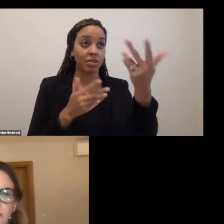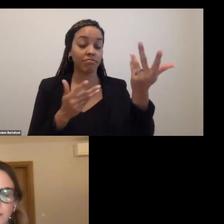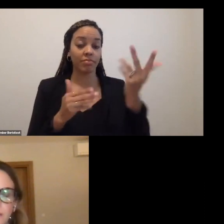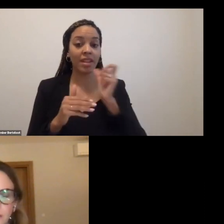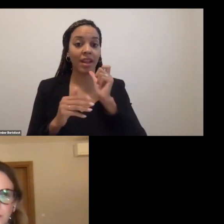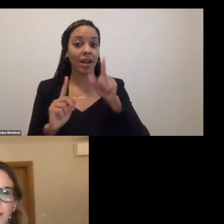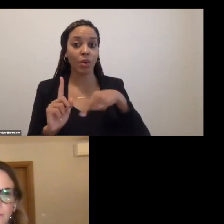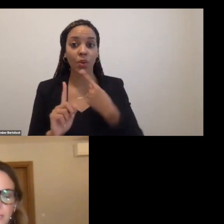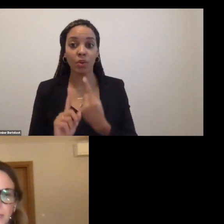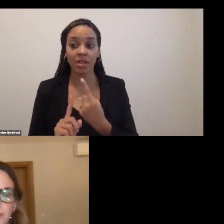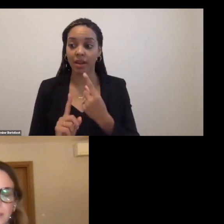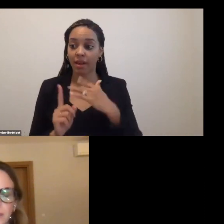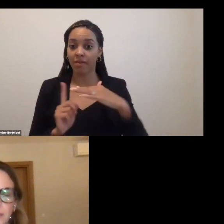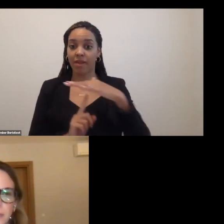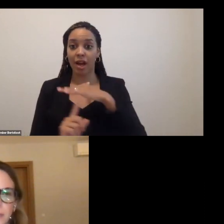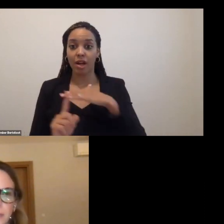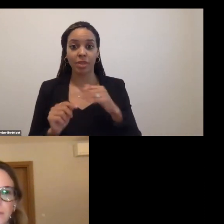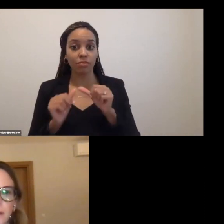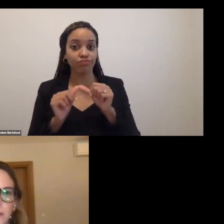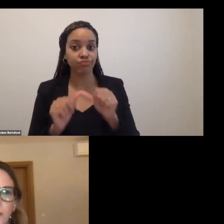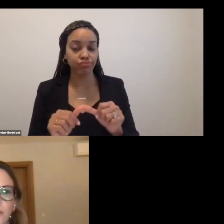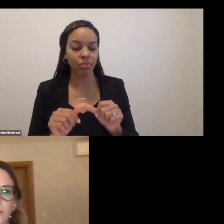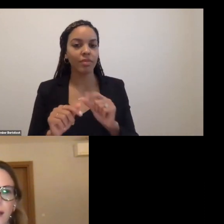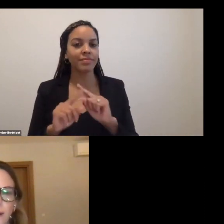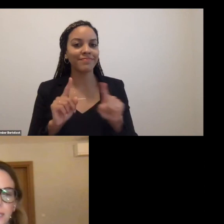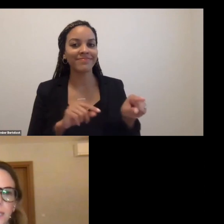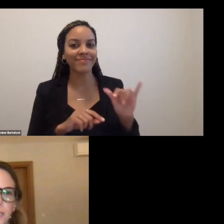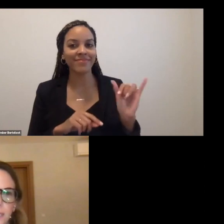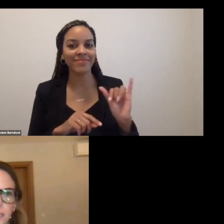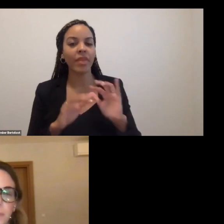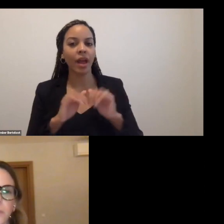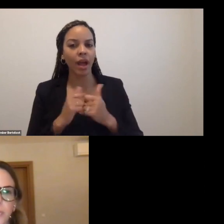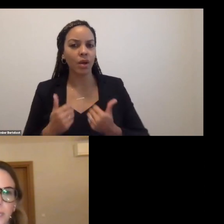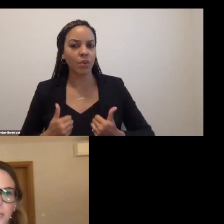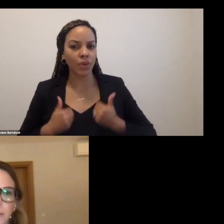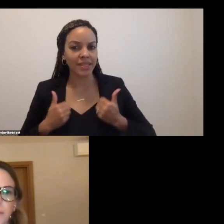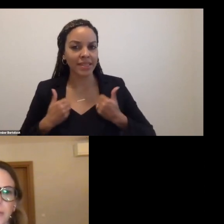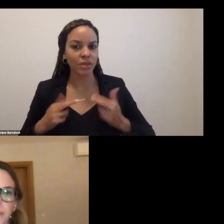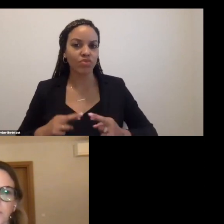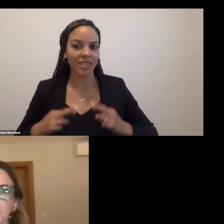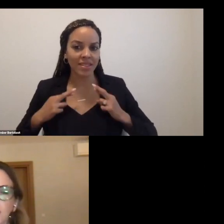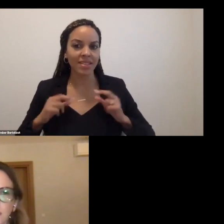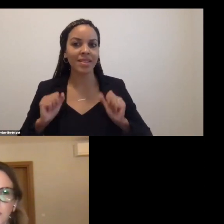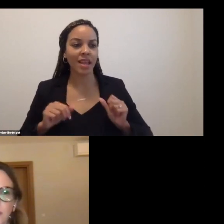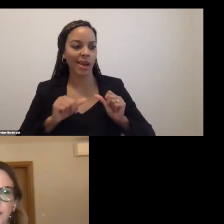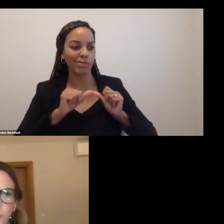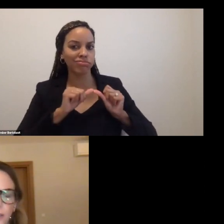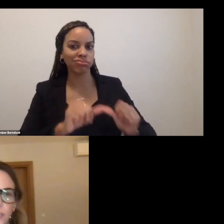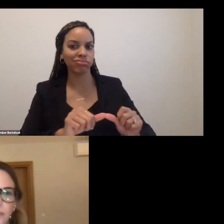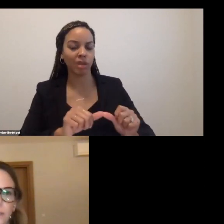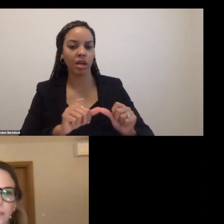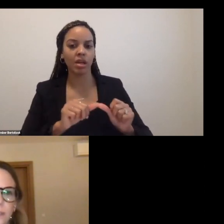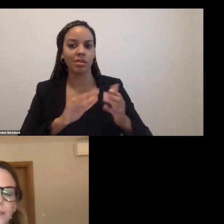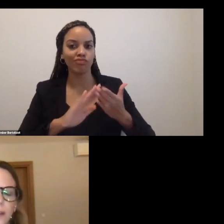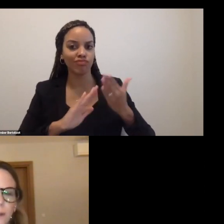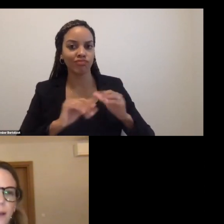just environmental sustainability, but also how residencies can be more sustainable, because there's a lot of